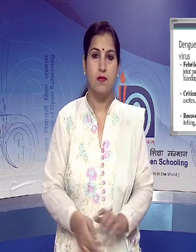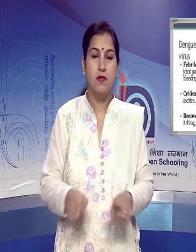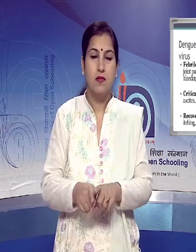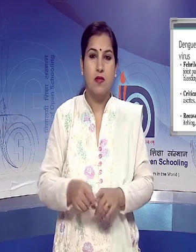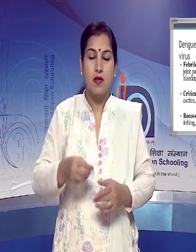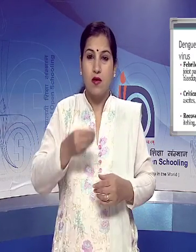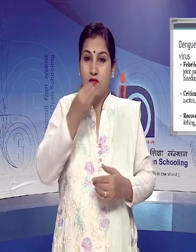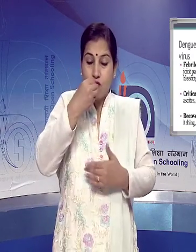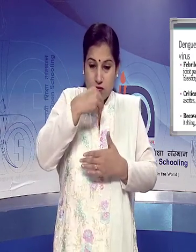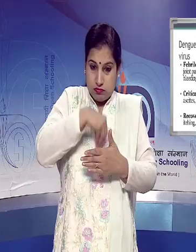ascites,